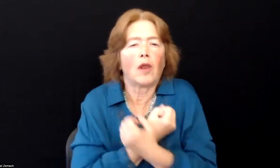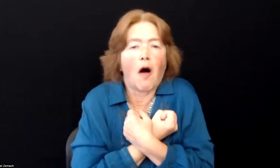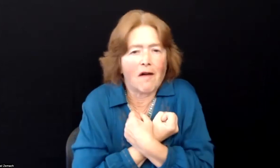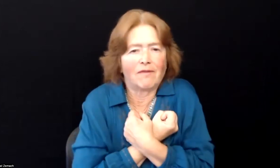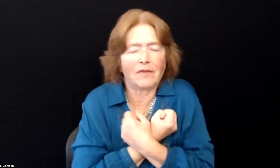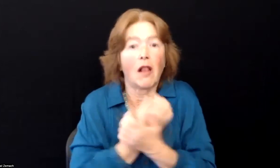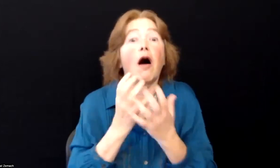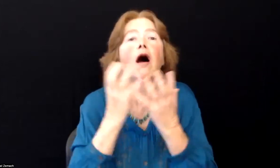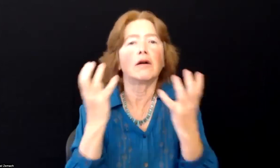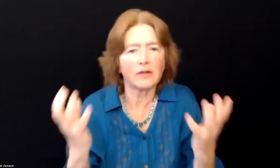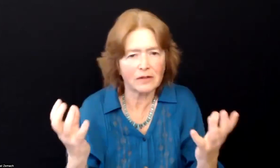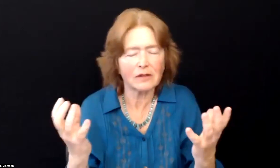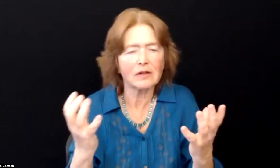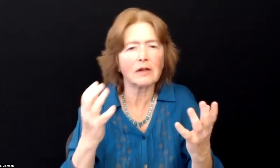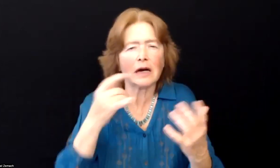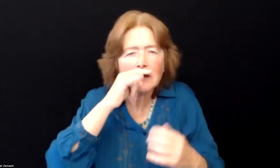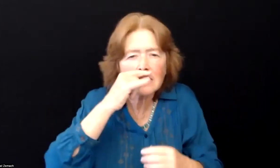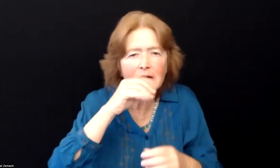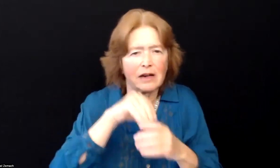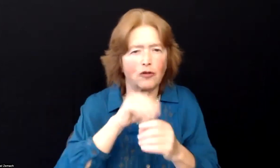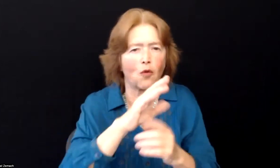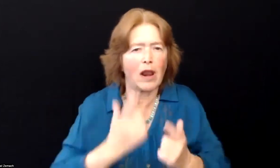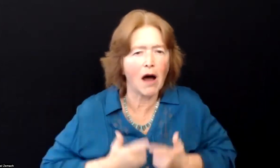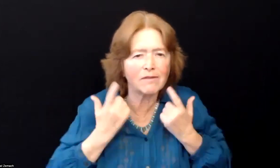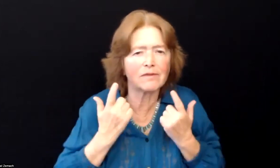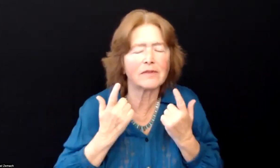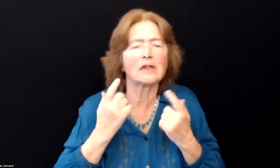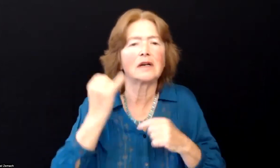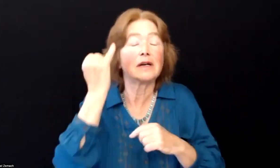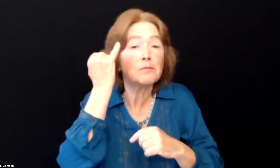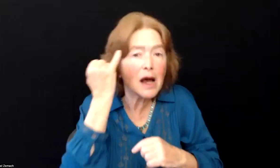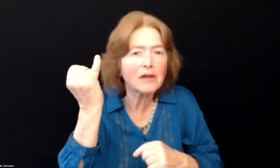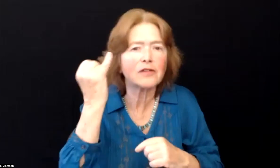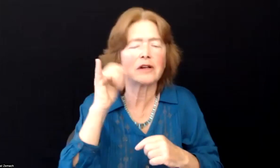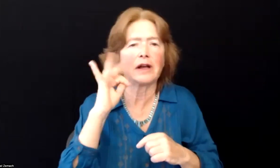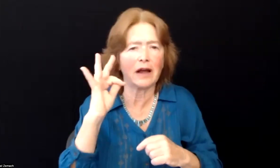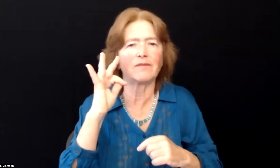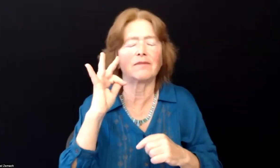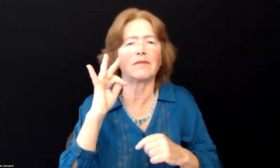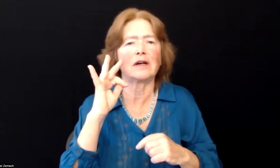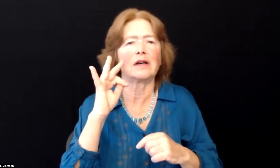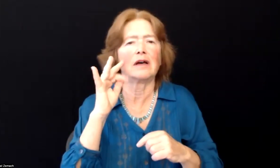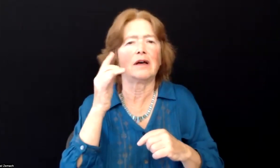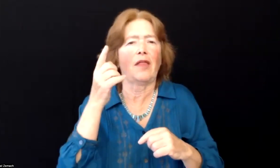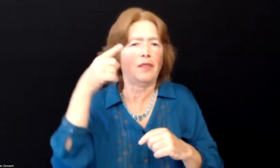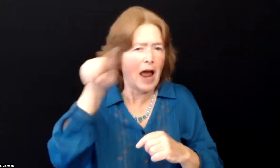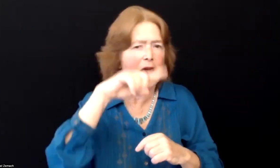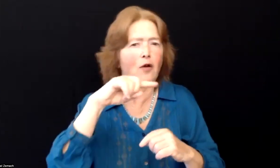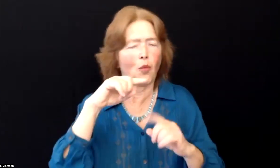somebody who is dear to you, a child in your life, somebody who you love a lot. Could you imagine if they